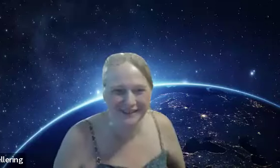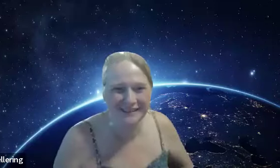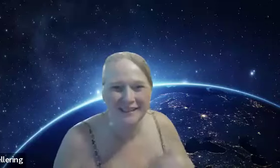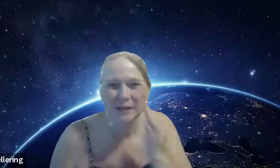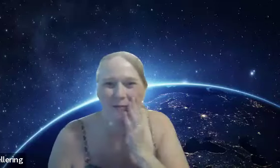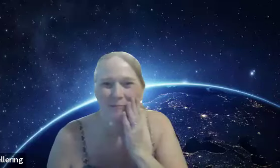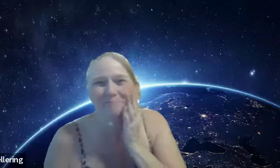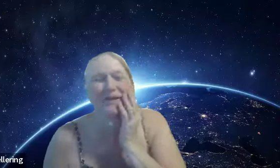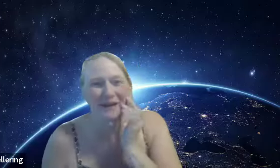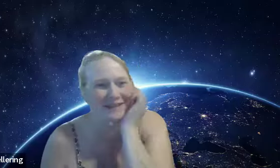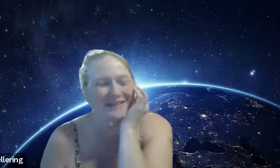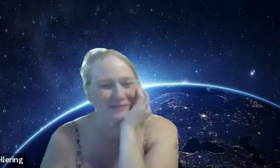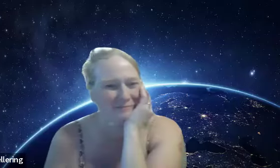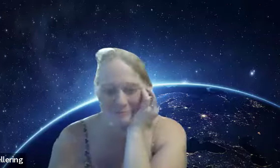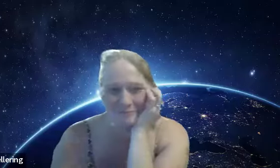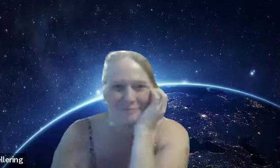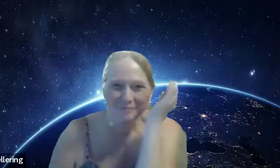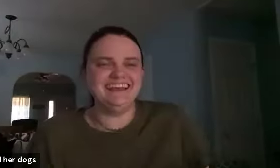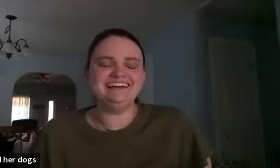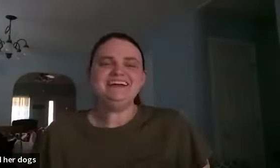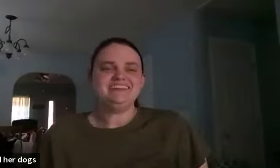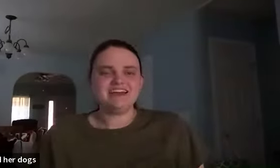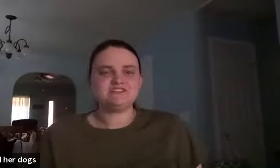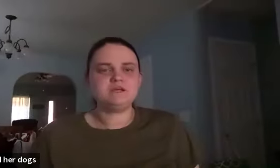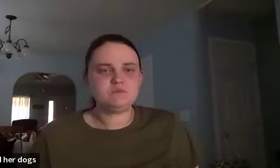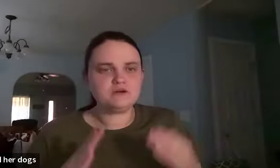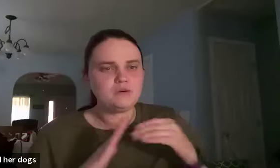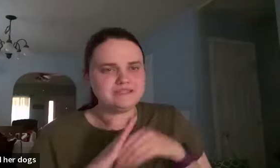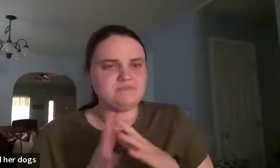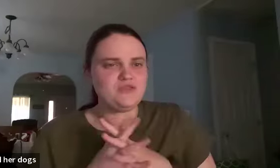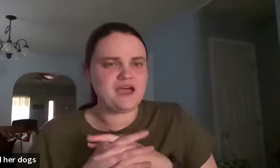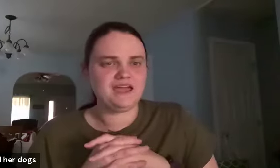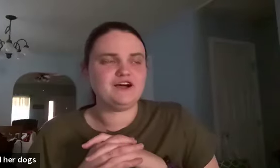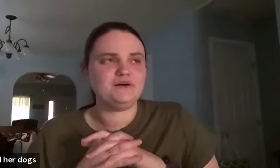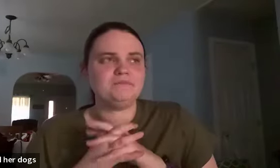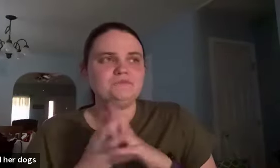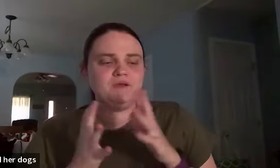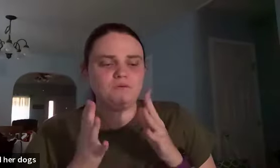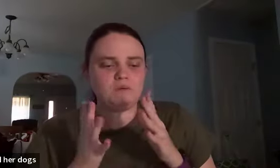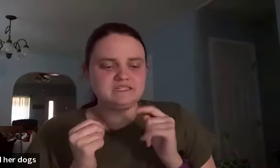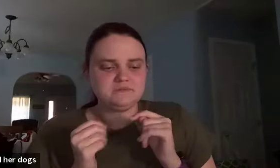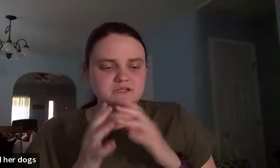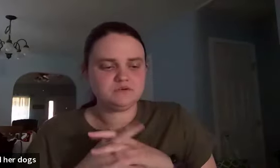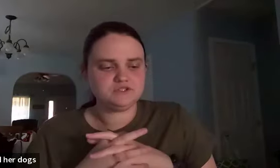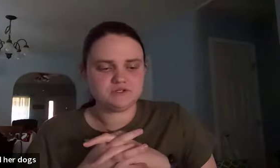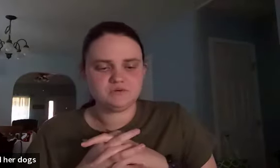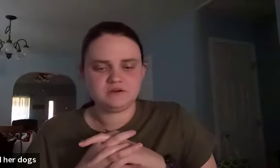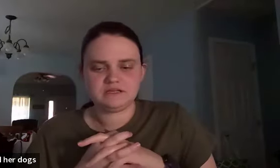that is me. Please, That's please, me. please, Yep. let me have that. Yes, we will go in depth on that. And what we typically will do,